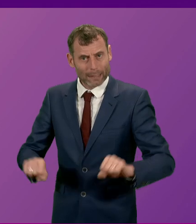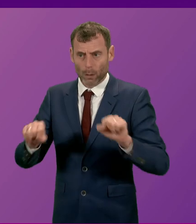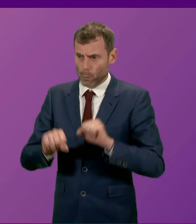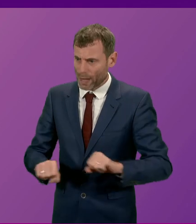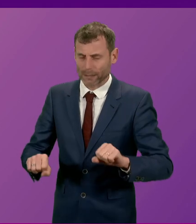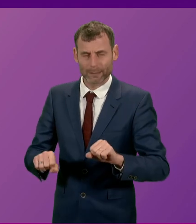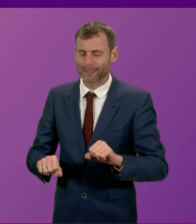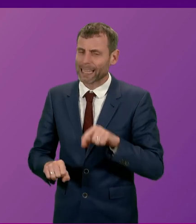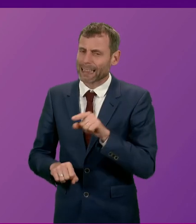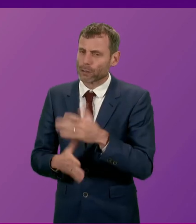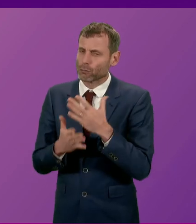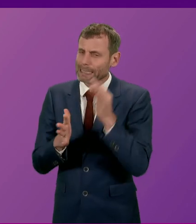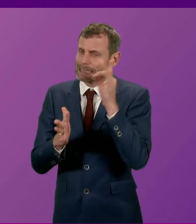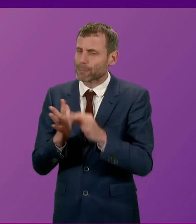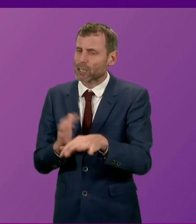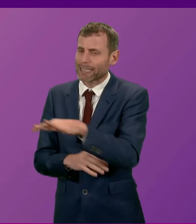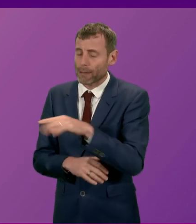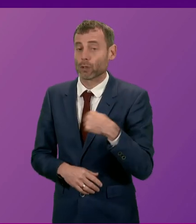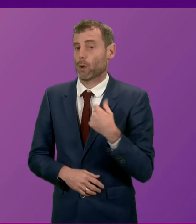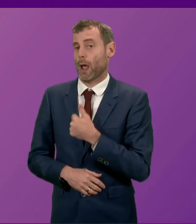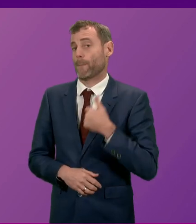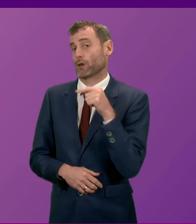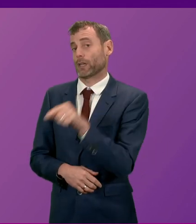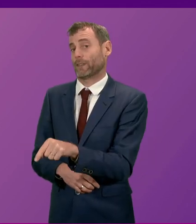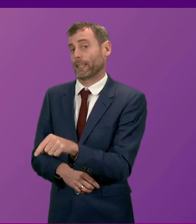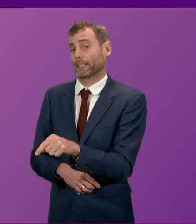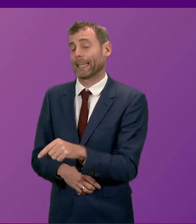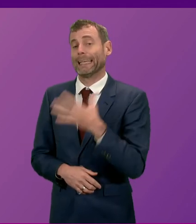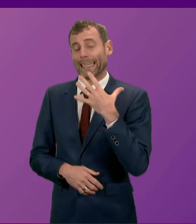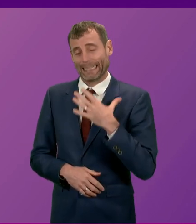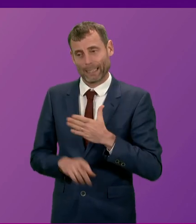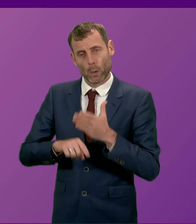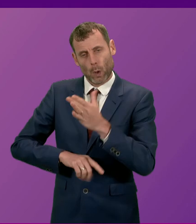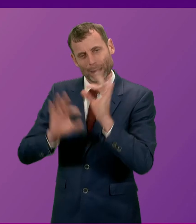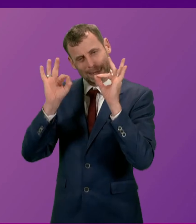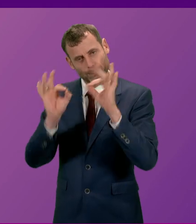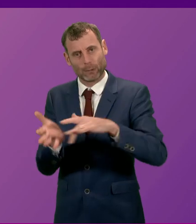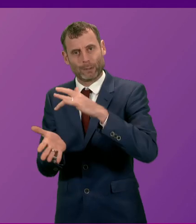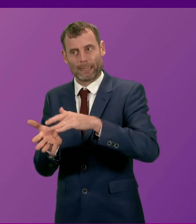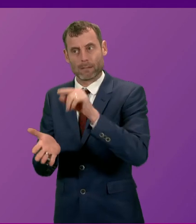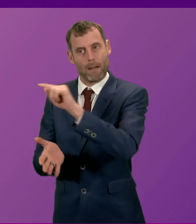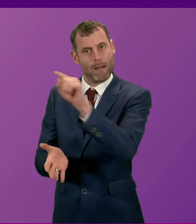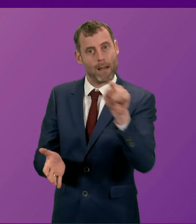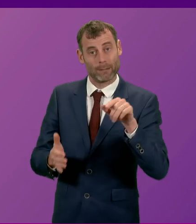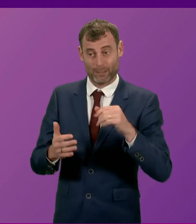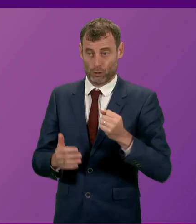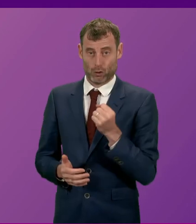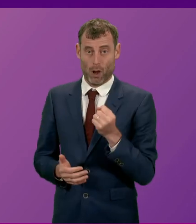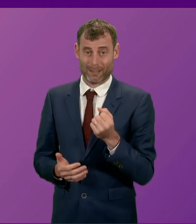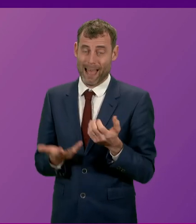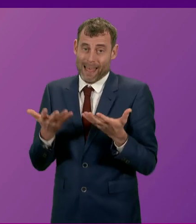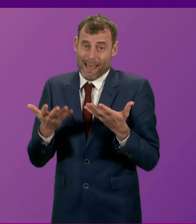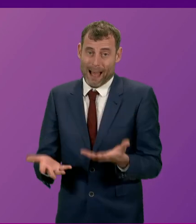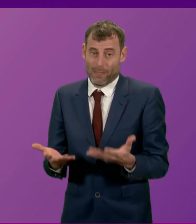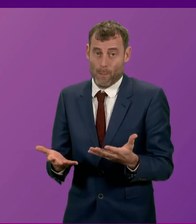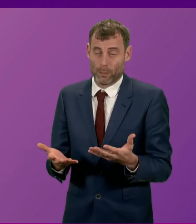generally highly specialised and can only be performed in certain specialist centres across Scotland, which at the current time are concentrating efforts on